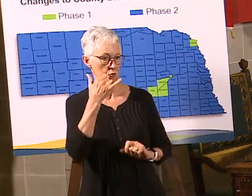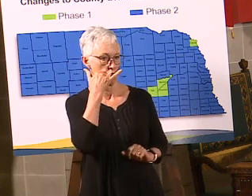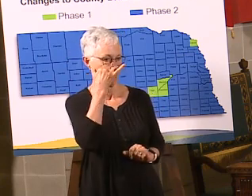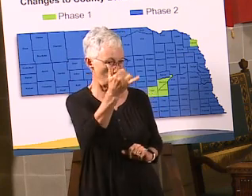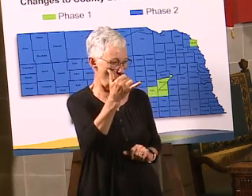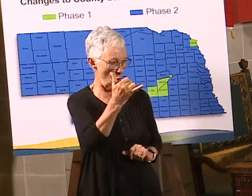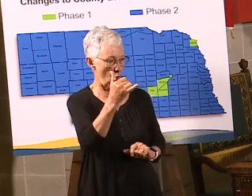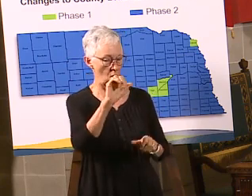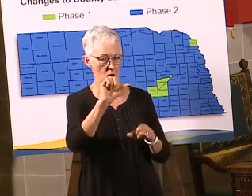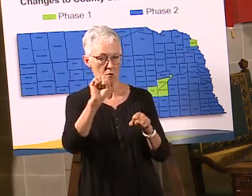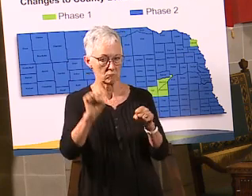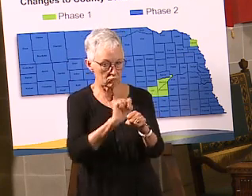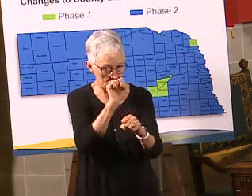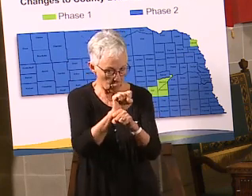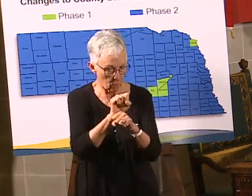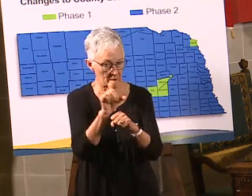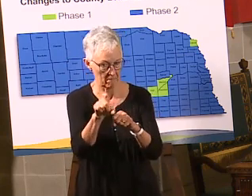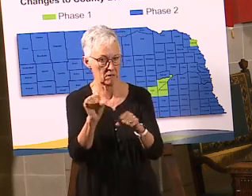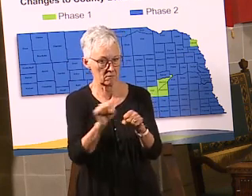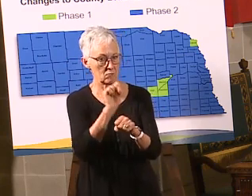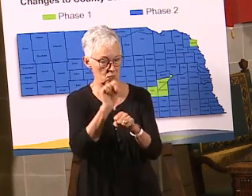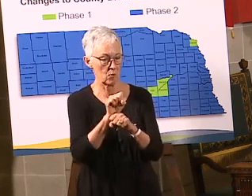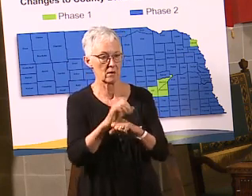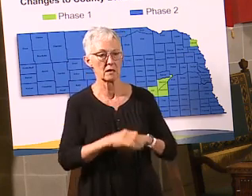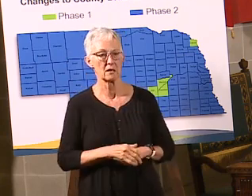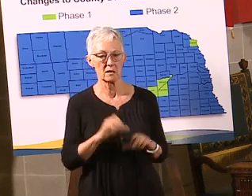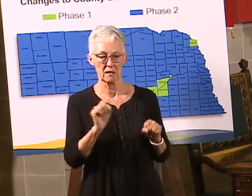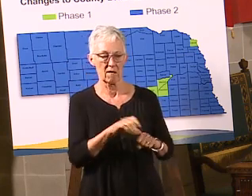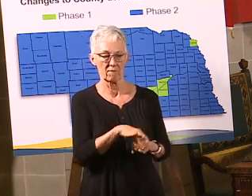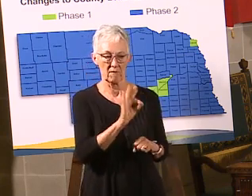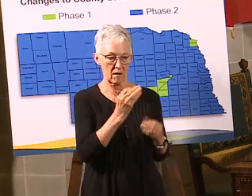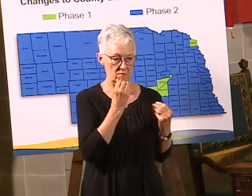appointment. Details can be found on our website at